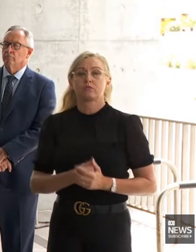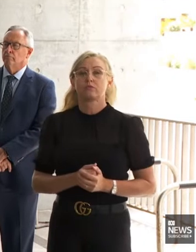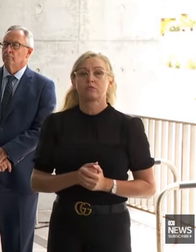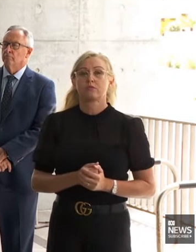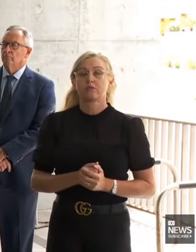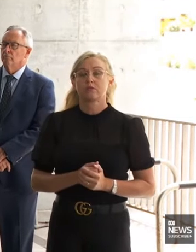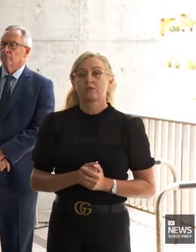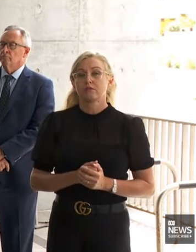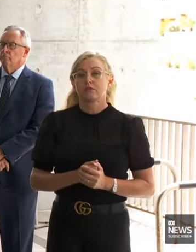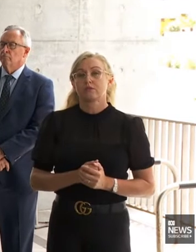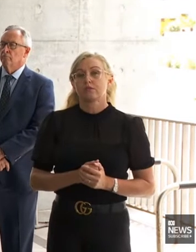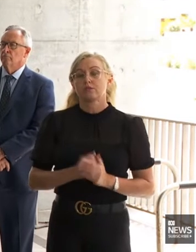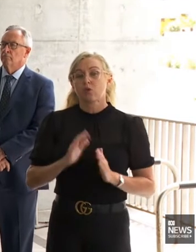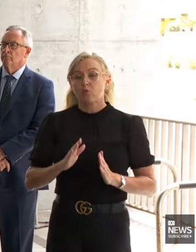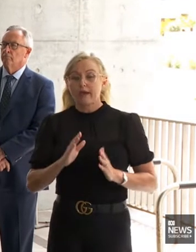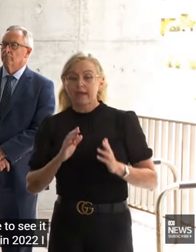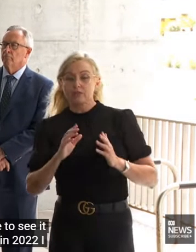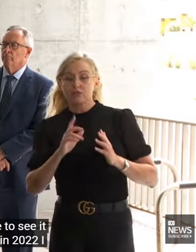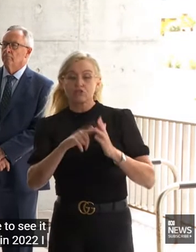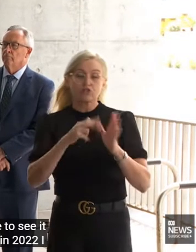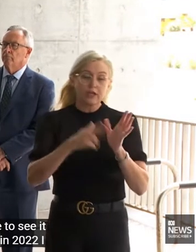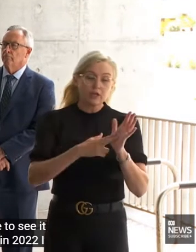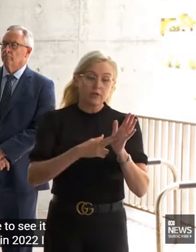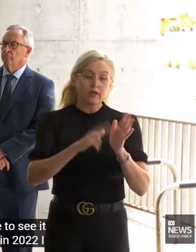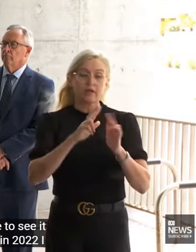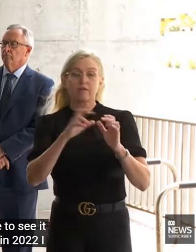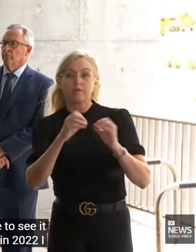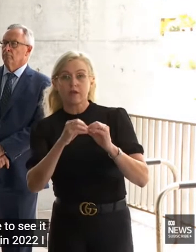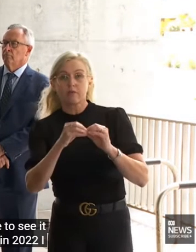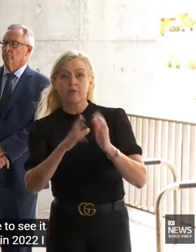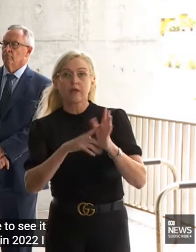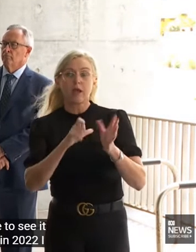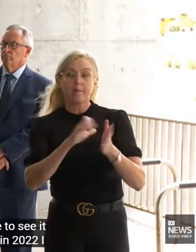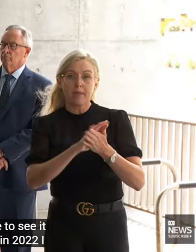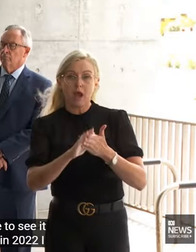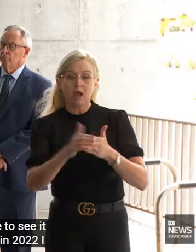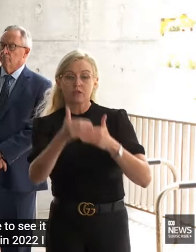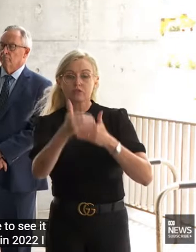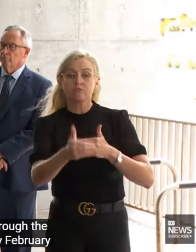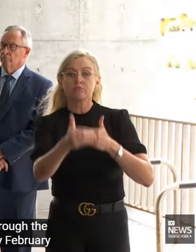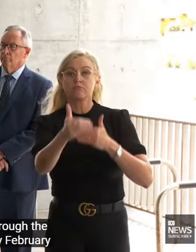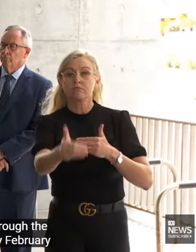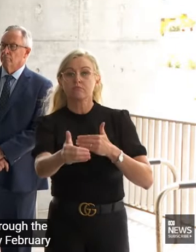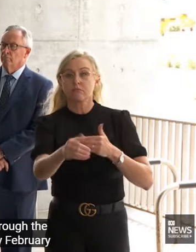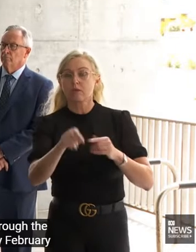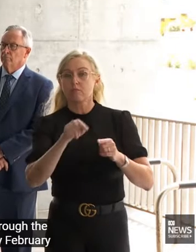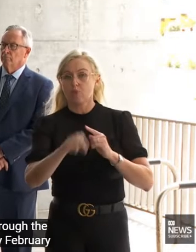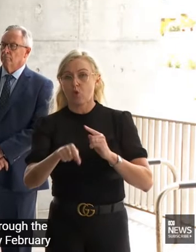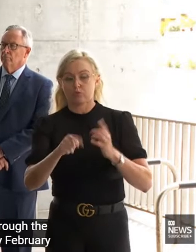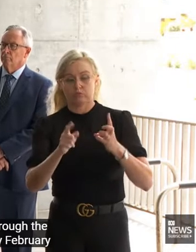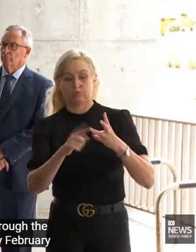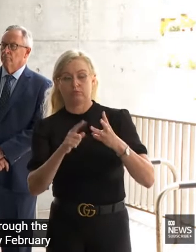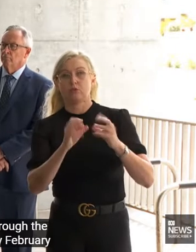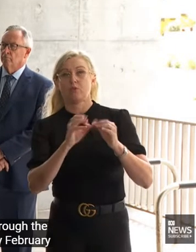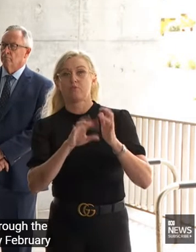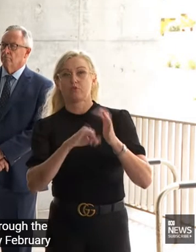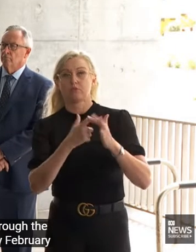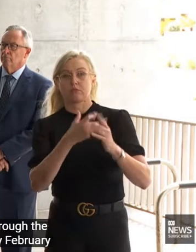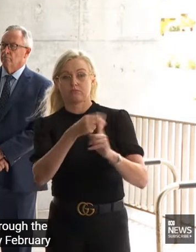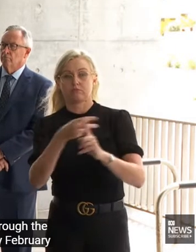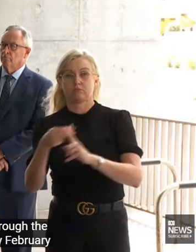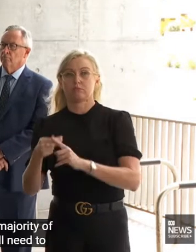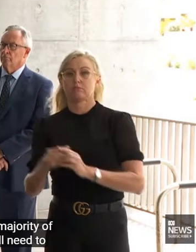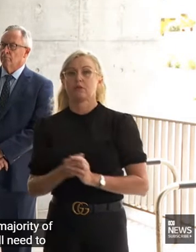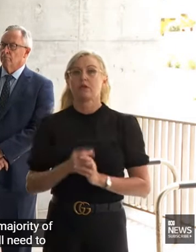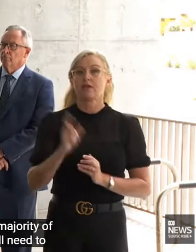the challenges of January, February and March, when the majority of the booster shots will need to be taken place. Currently, obviously,